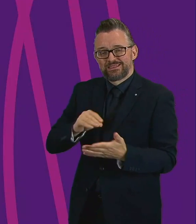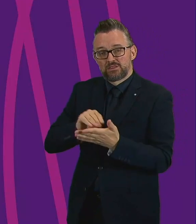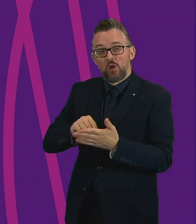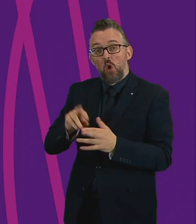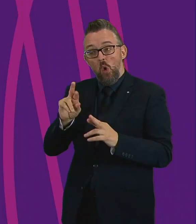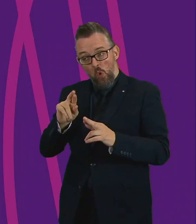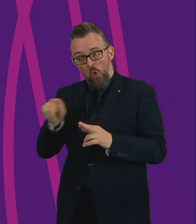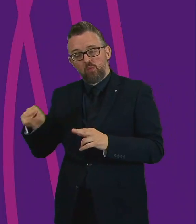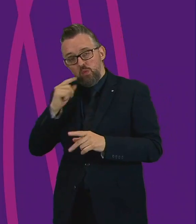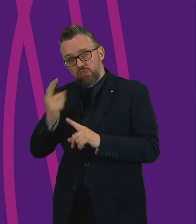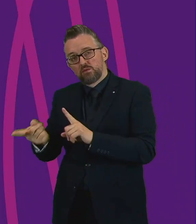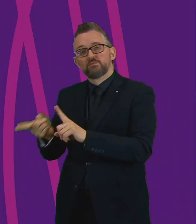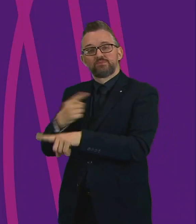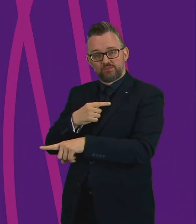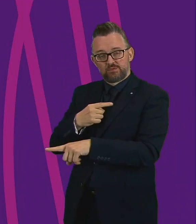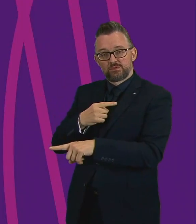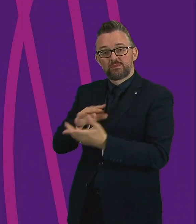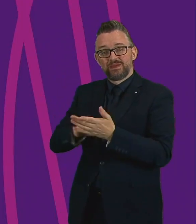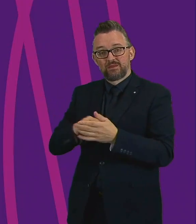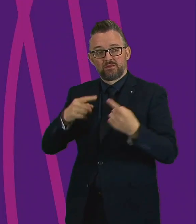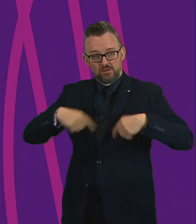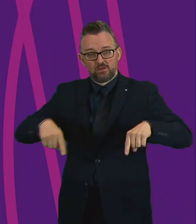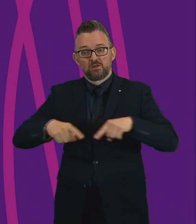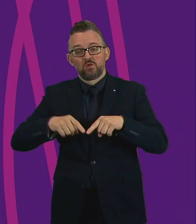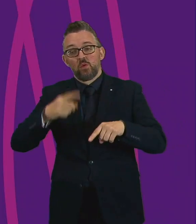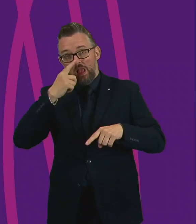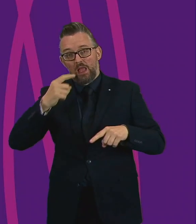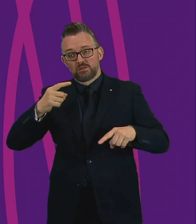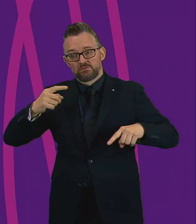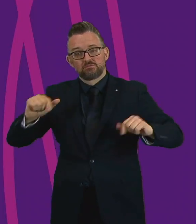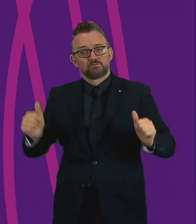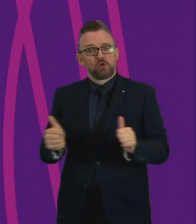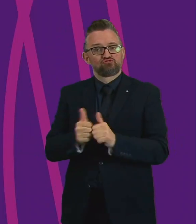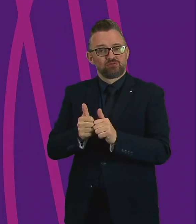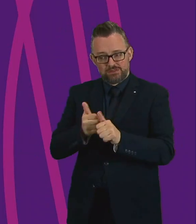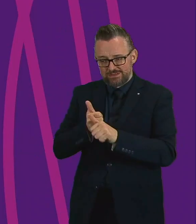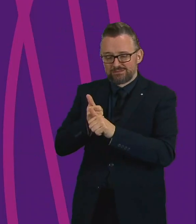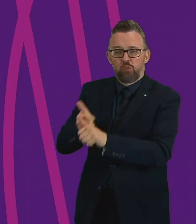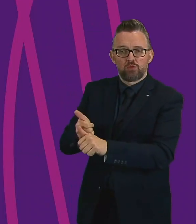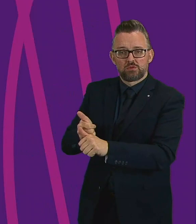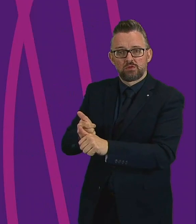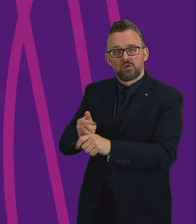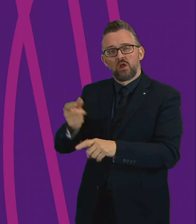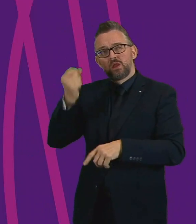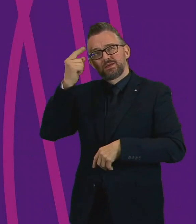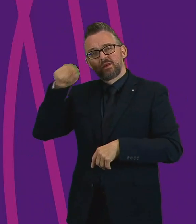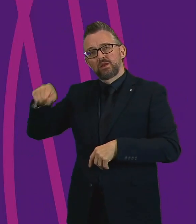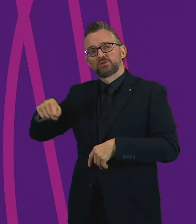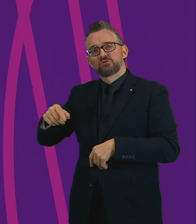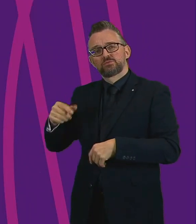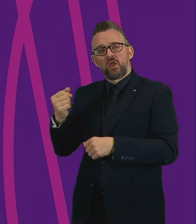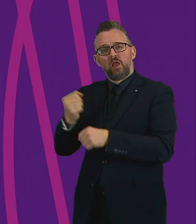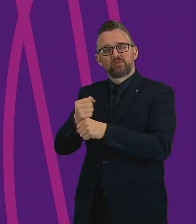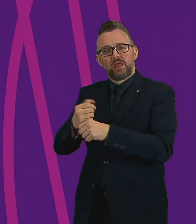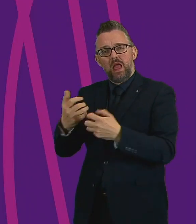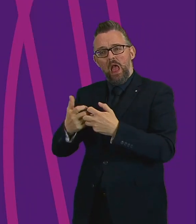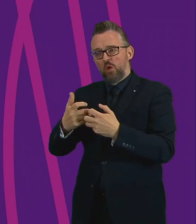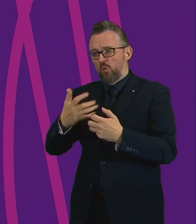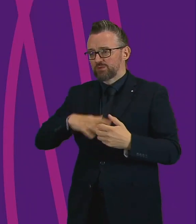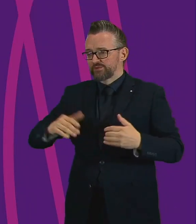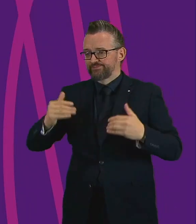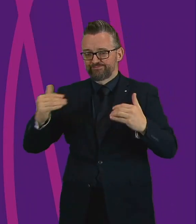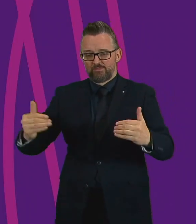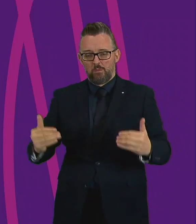will do so in order that we can get on the same page of understanding how the Government intends to move